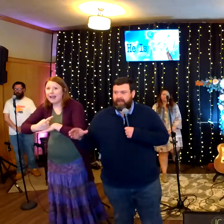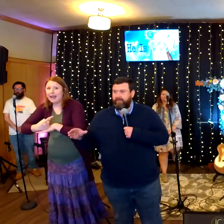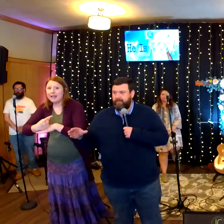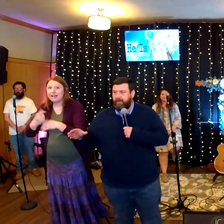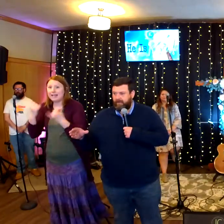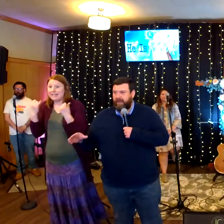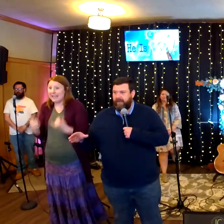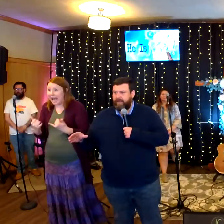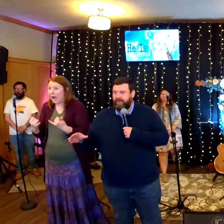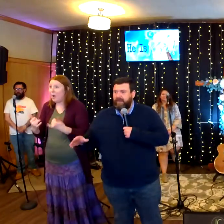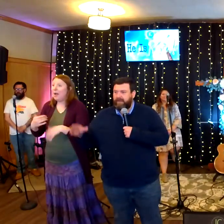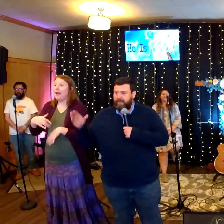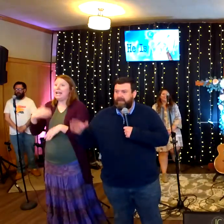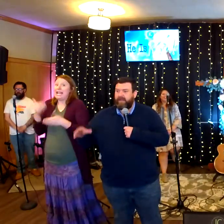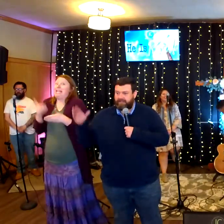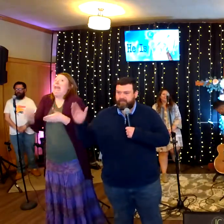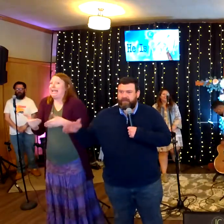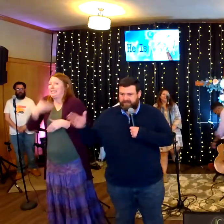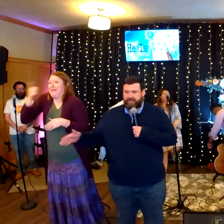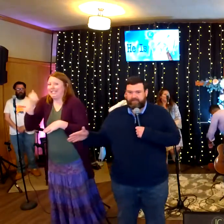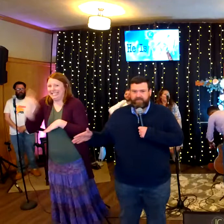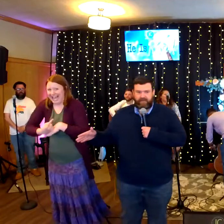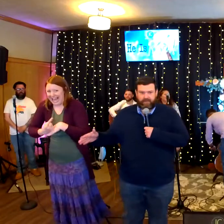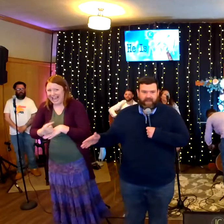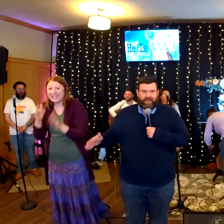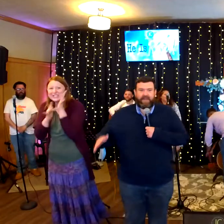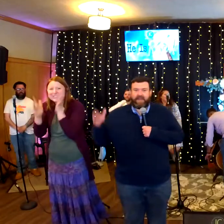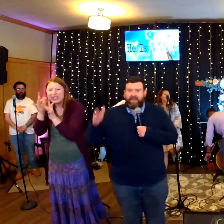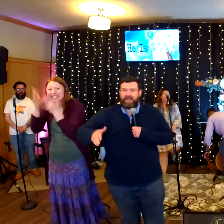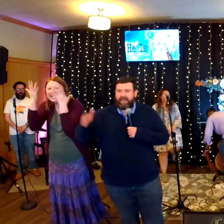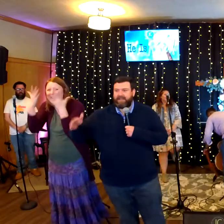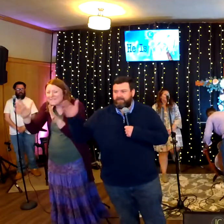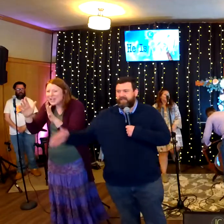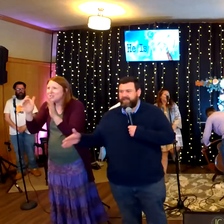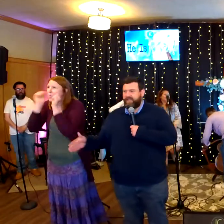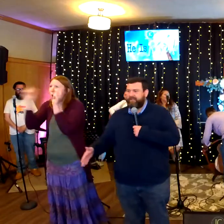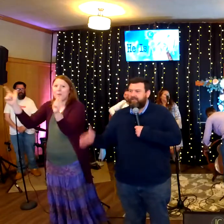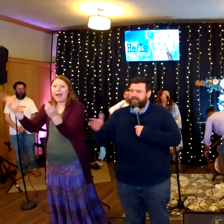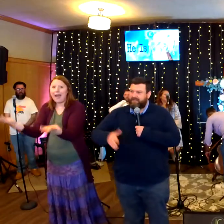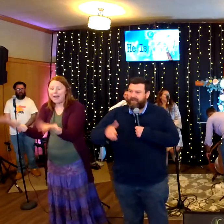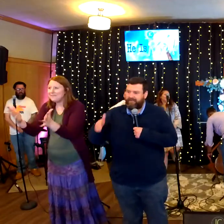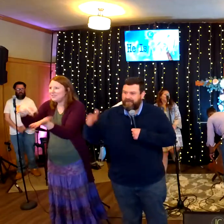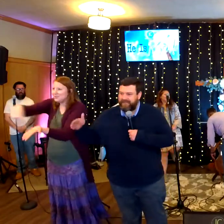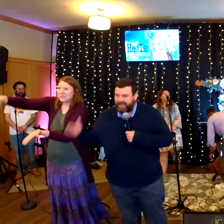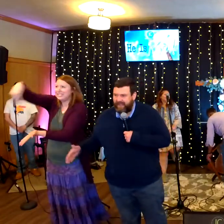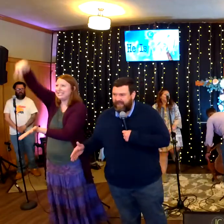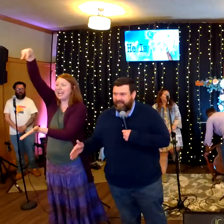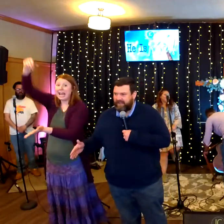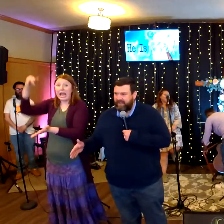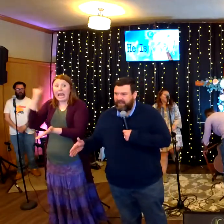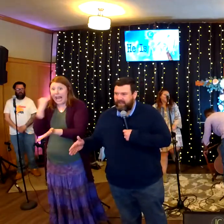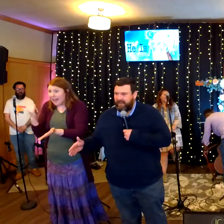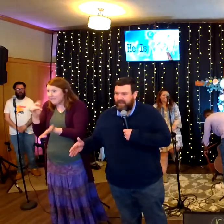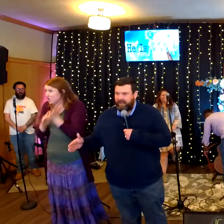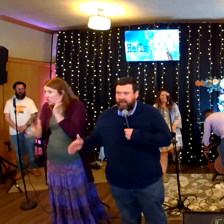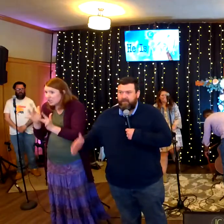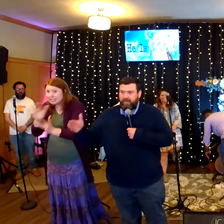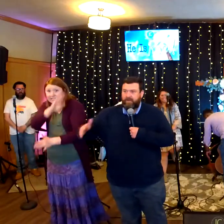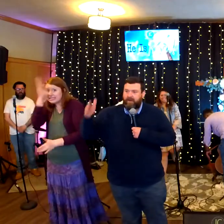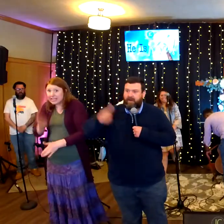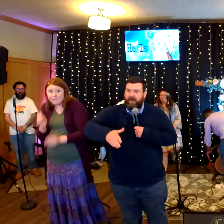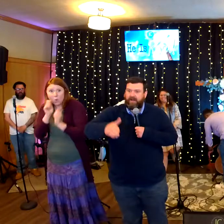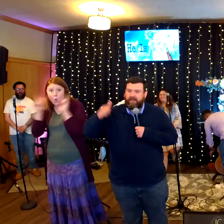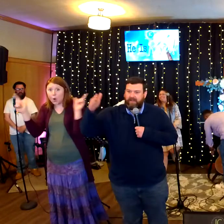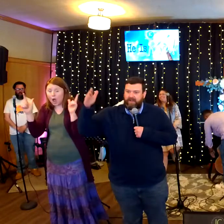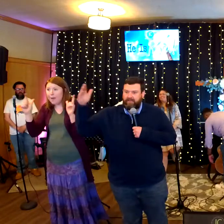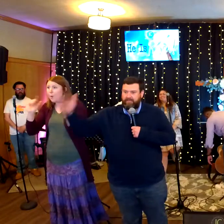1A, okay? He has risen, okay? He has risen. If it was not for this day, we